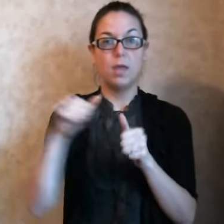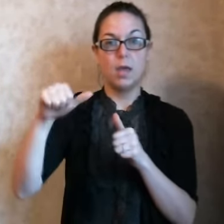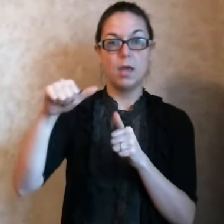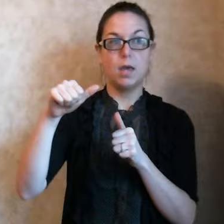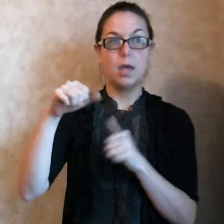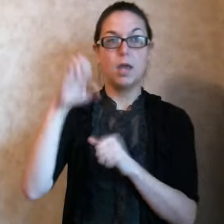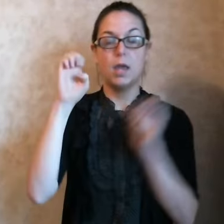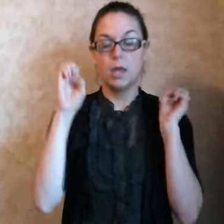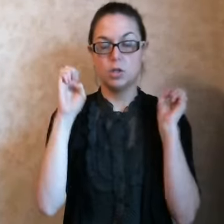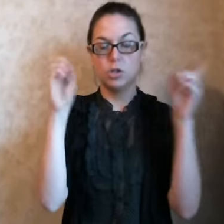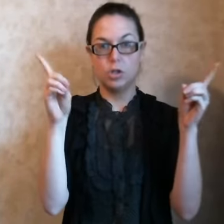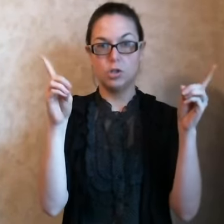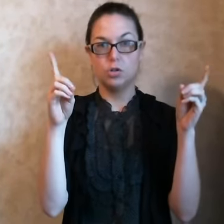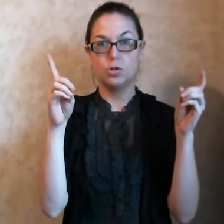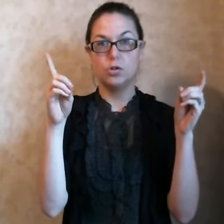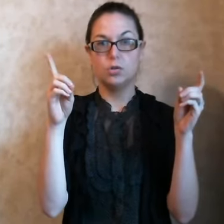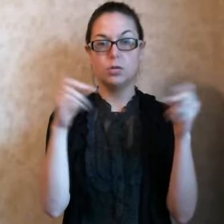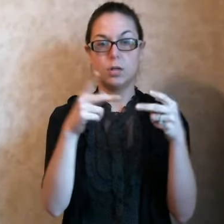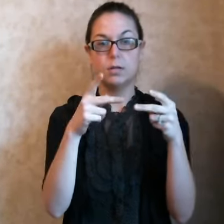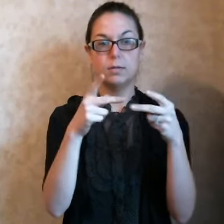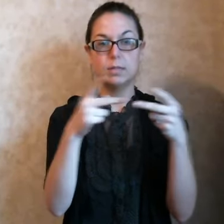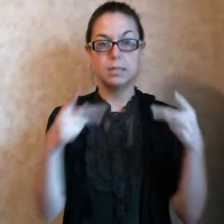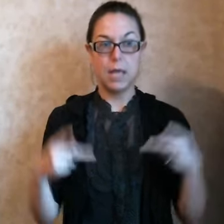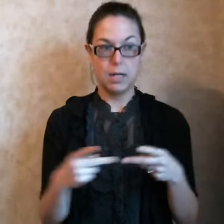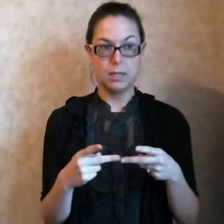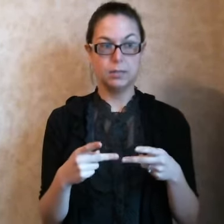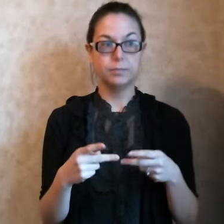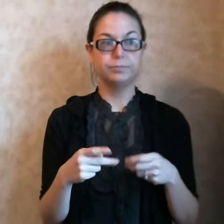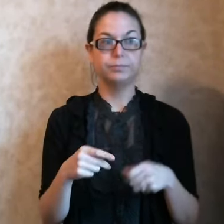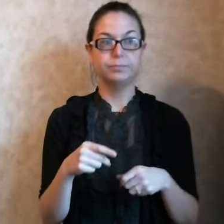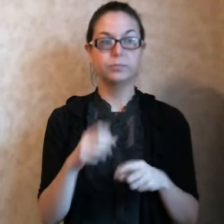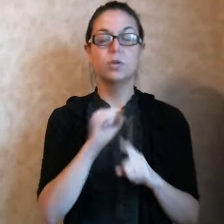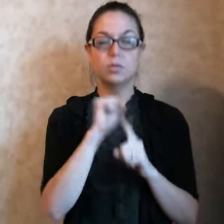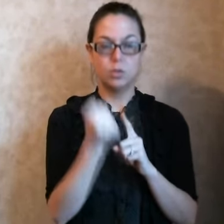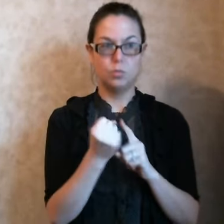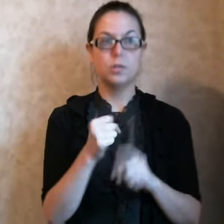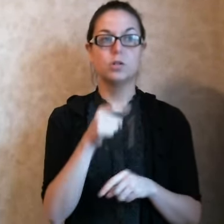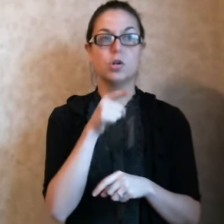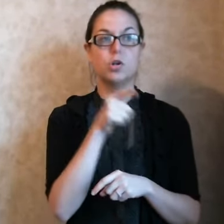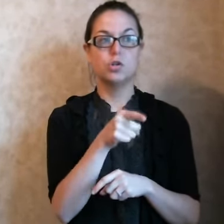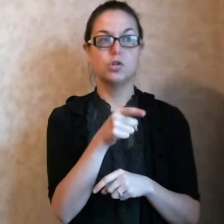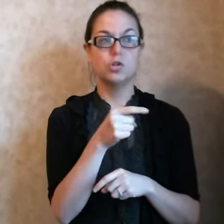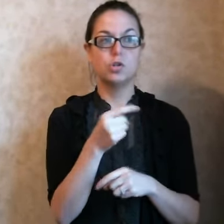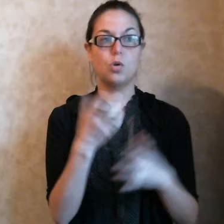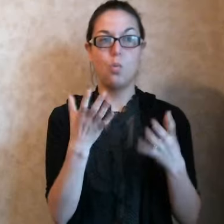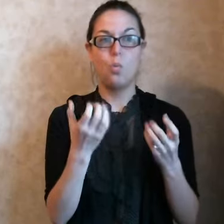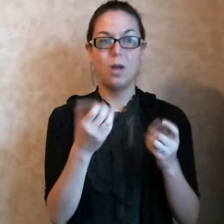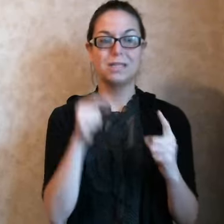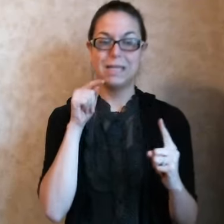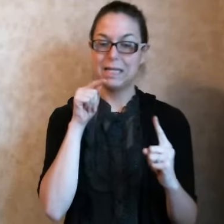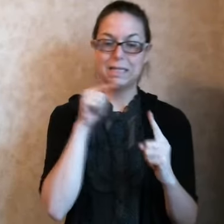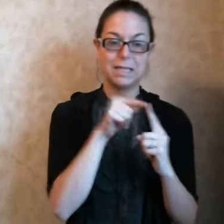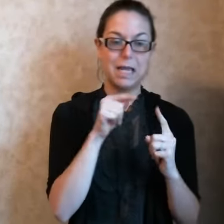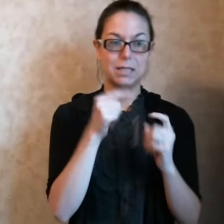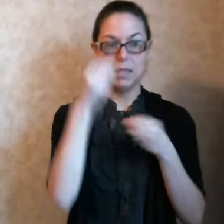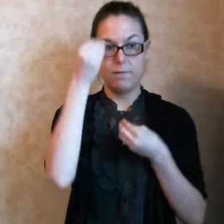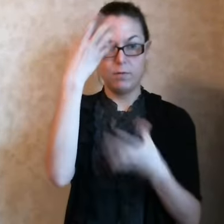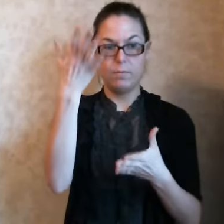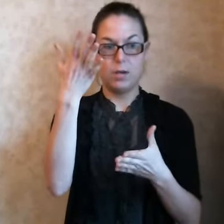exact terminology, and that way she doesn't have to rely on an interpretation that may or not be correct. And the last person I